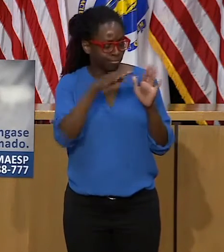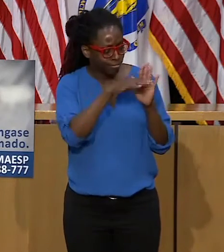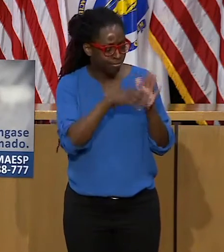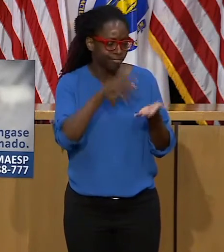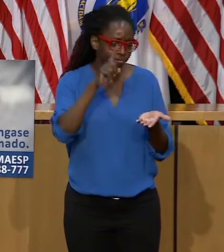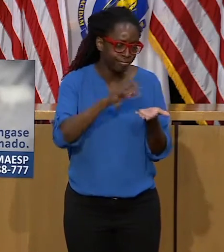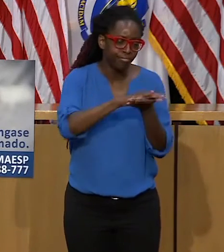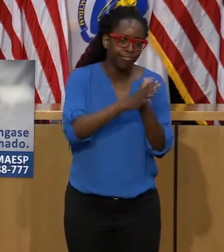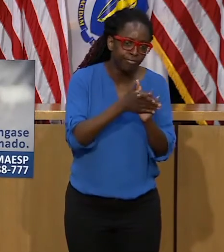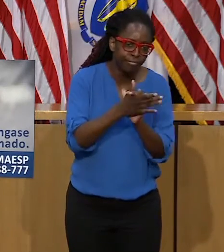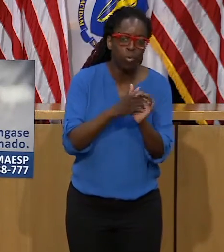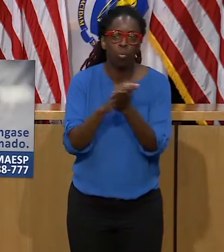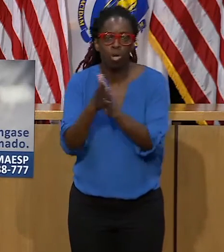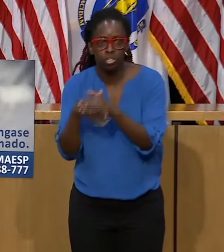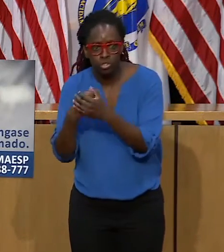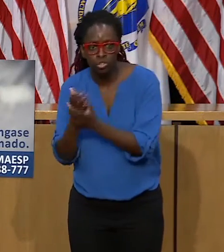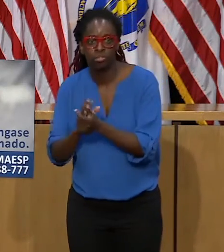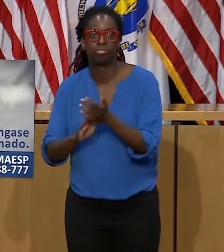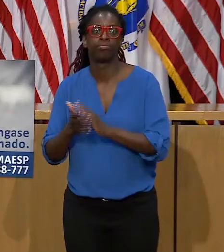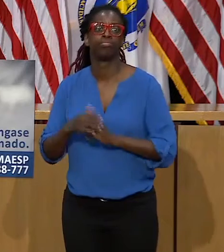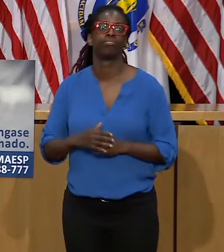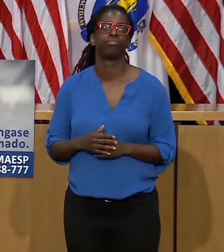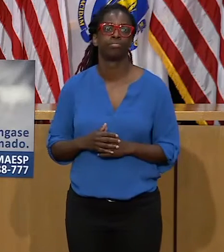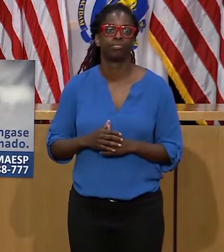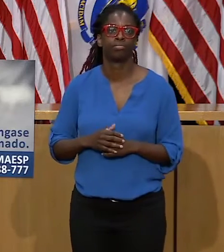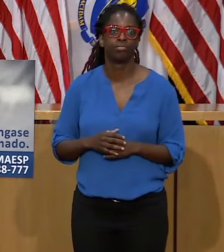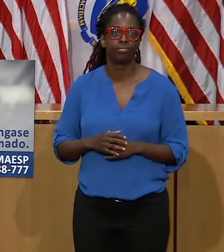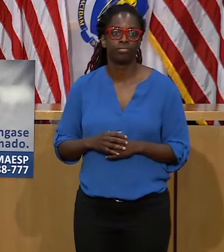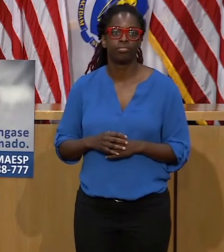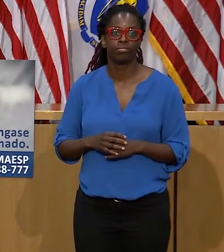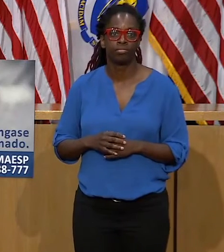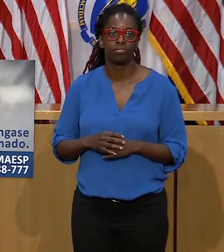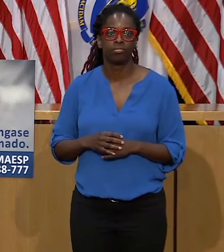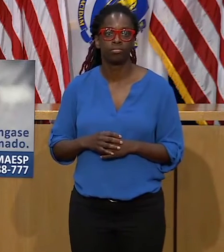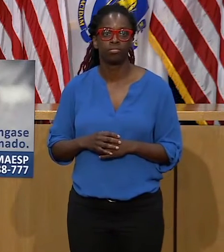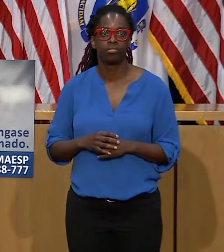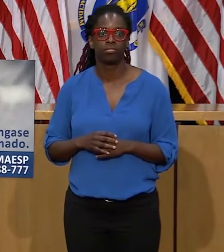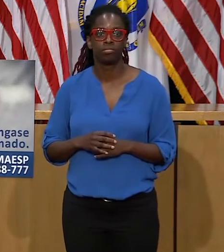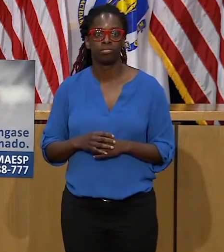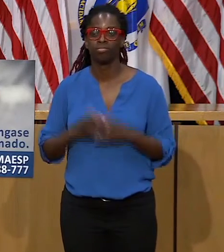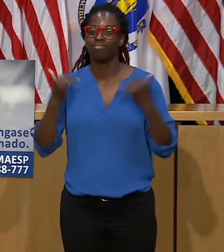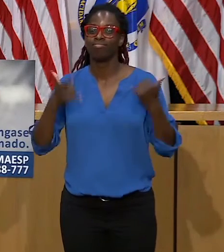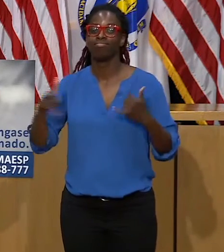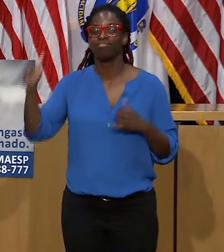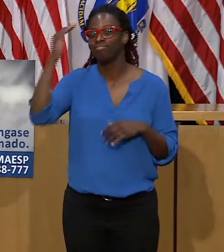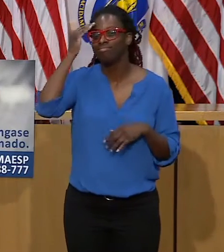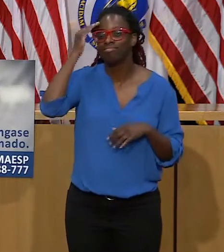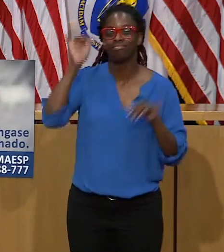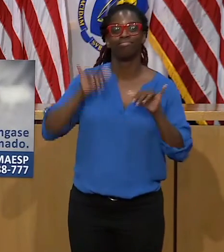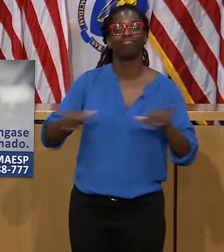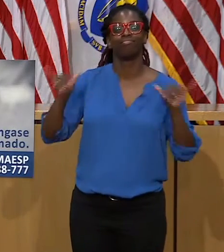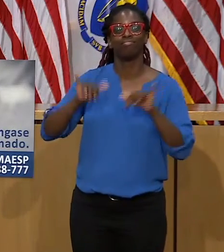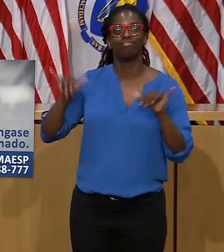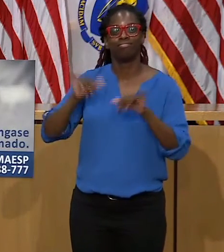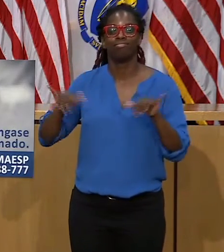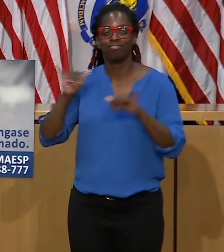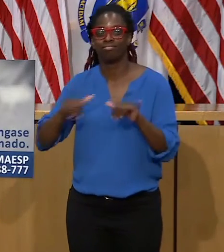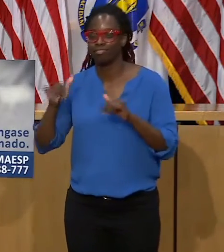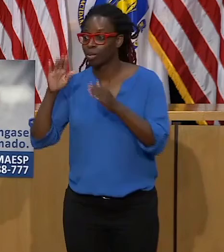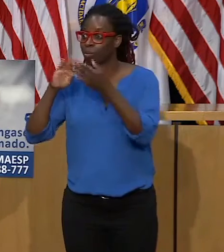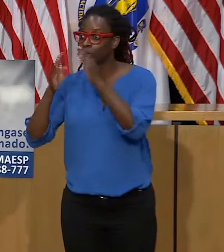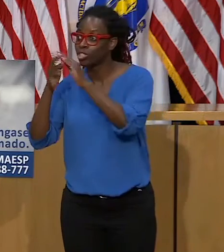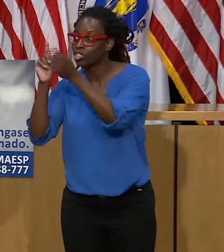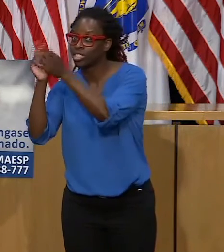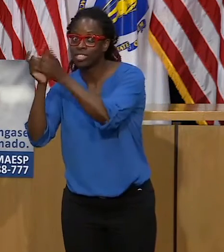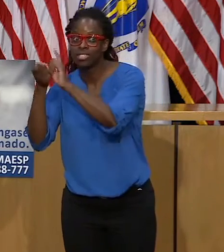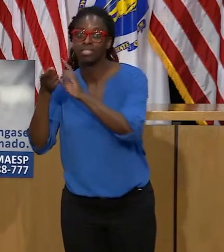our state of knowledge about COVID increases and potentially as conditions on the ground change. Return to